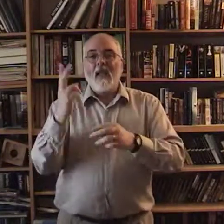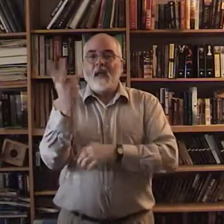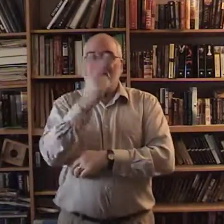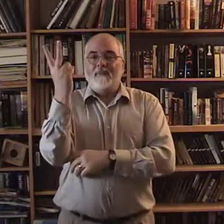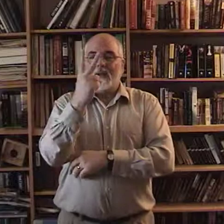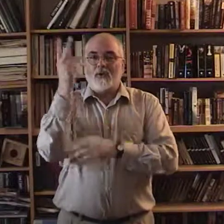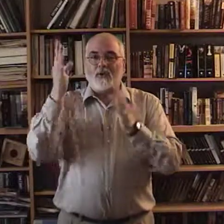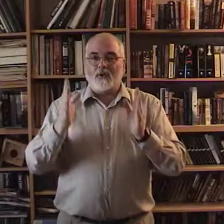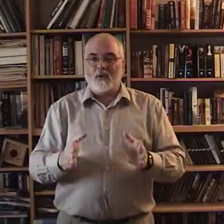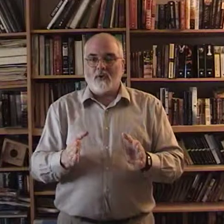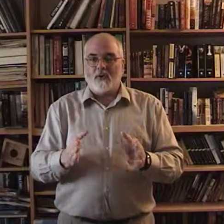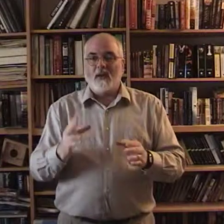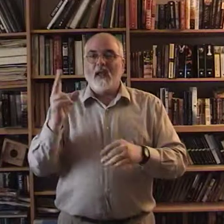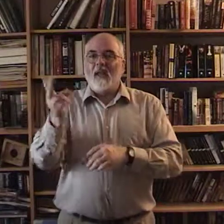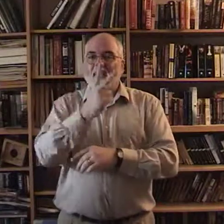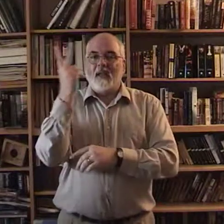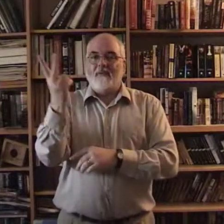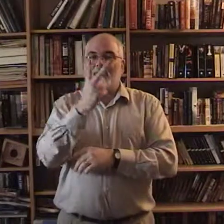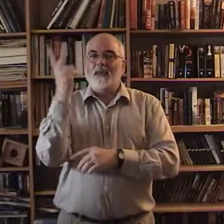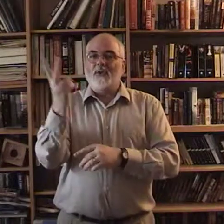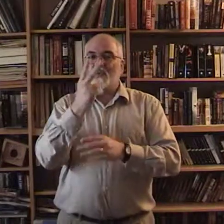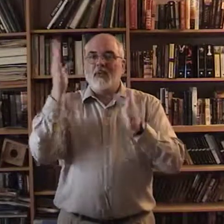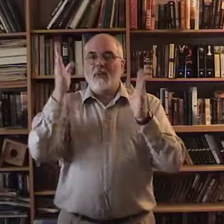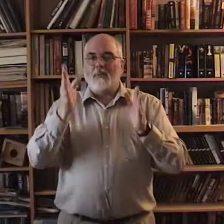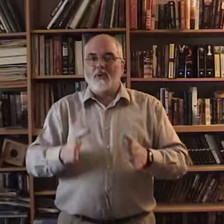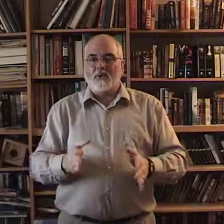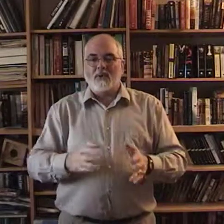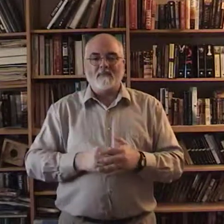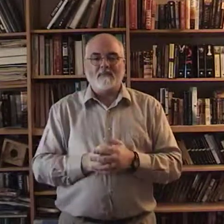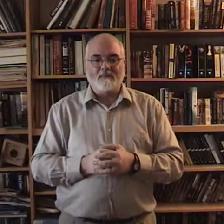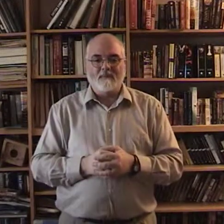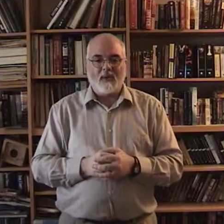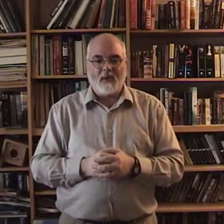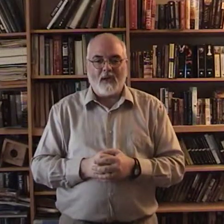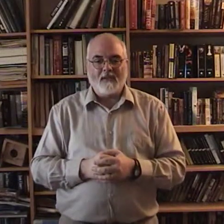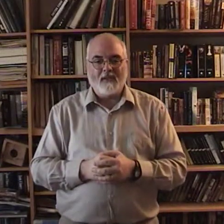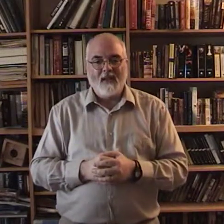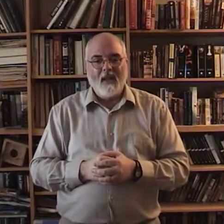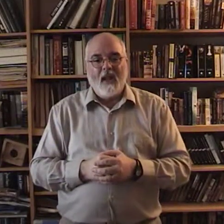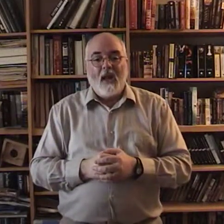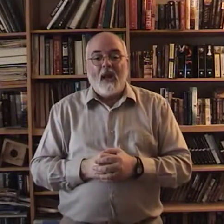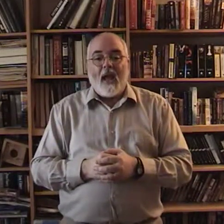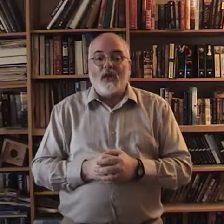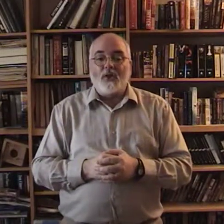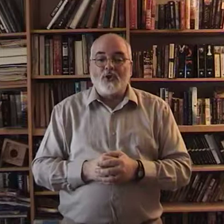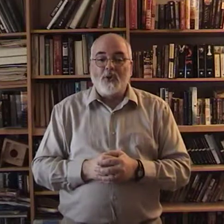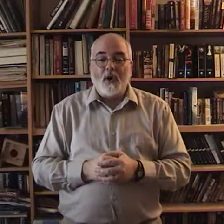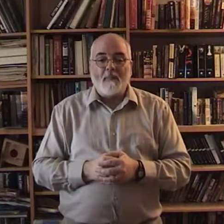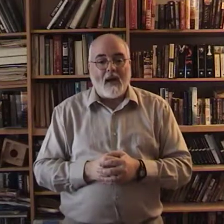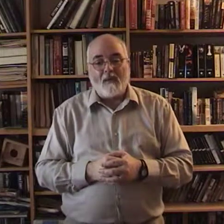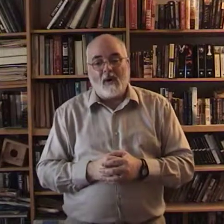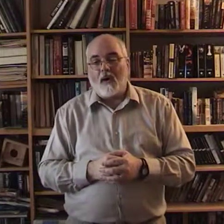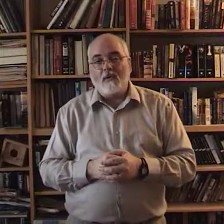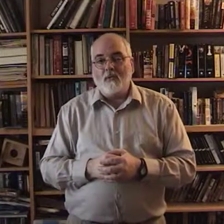A victor is a victory person, okay? And assured my pardon